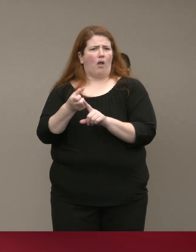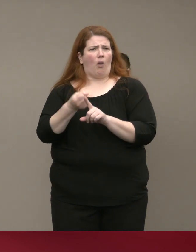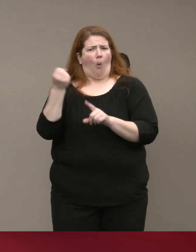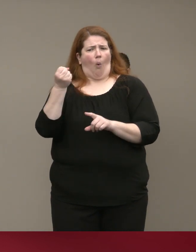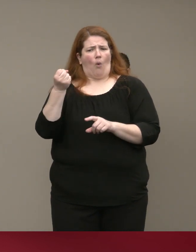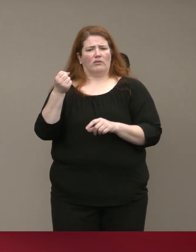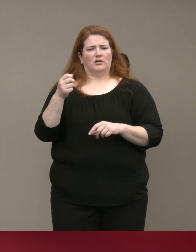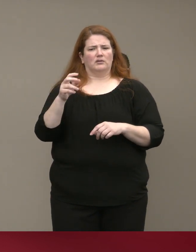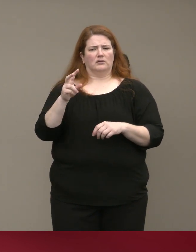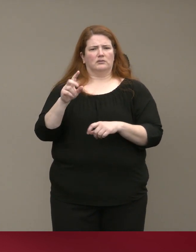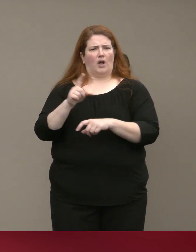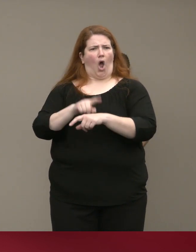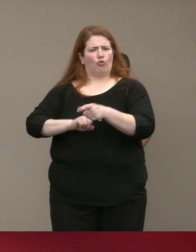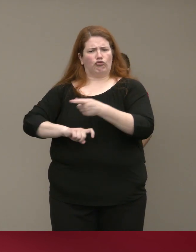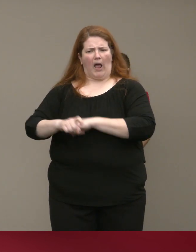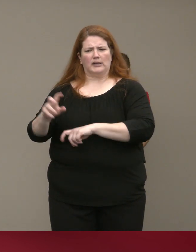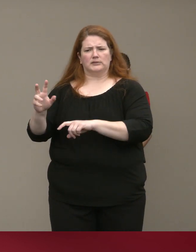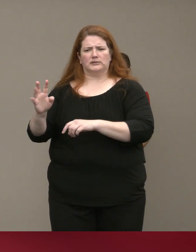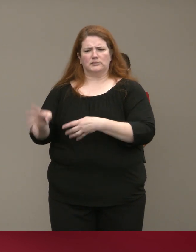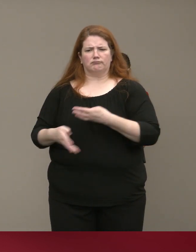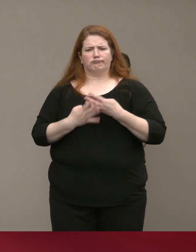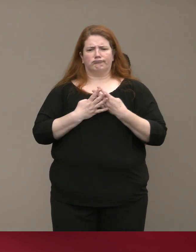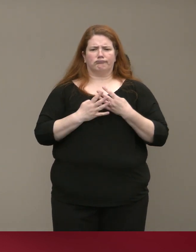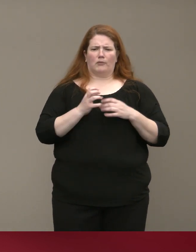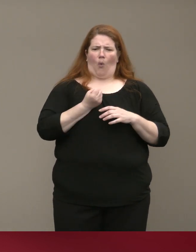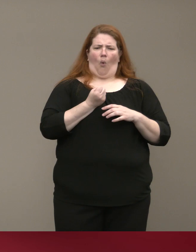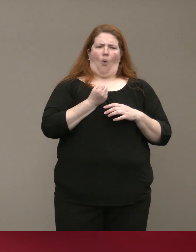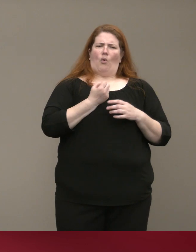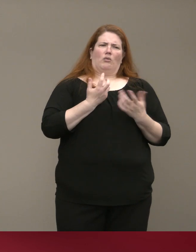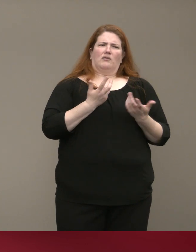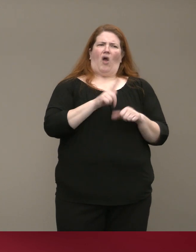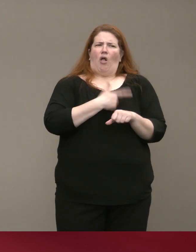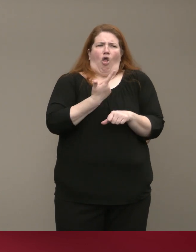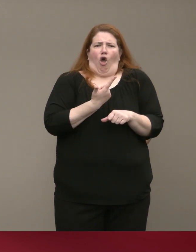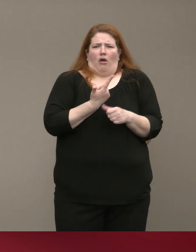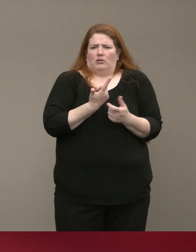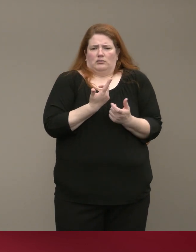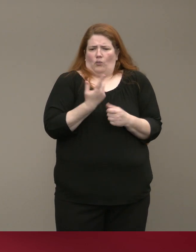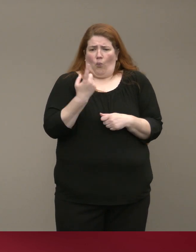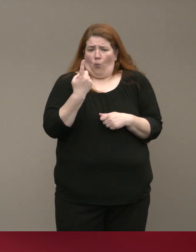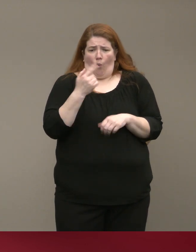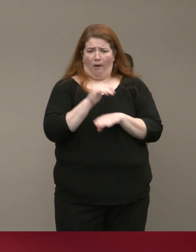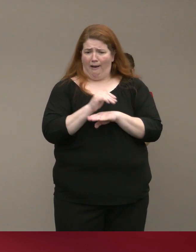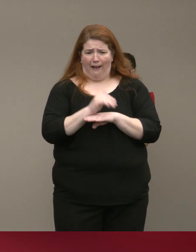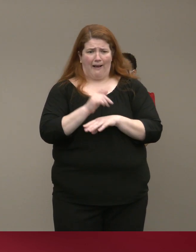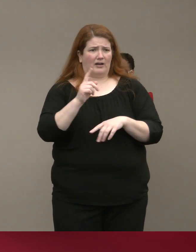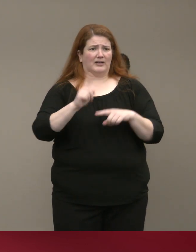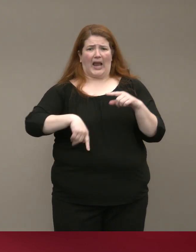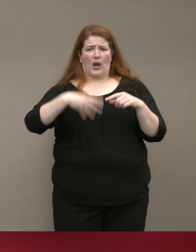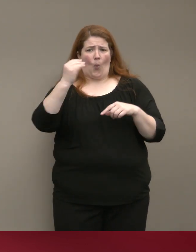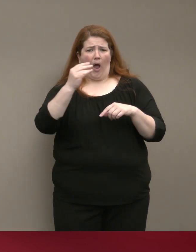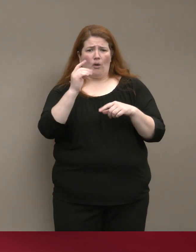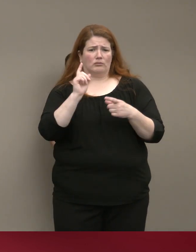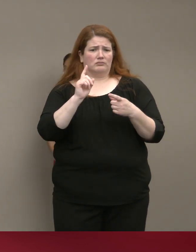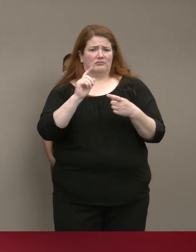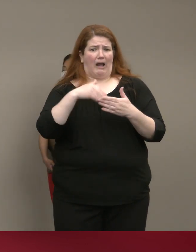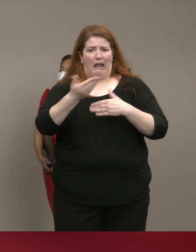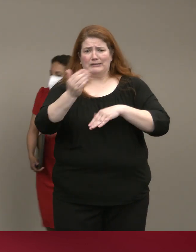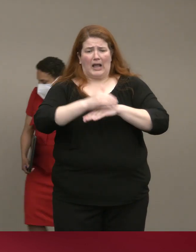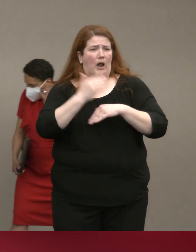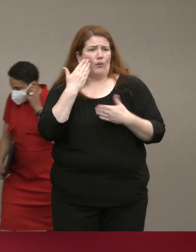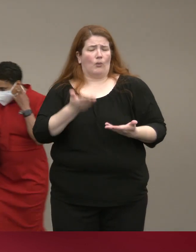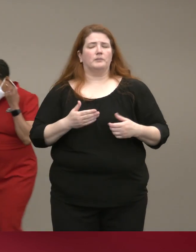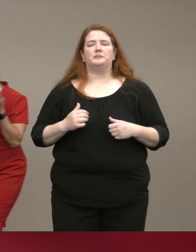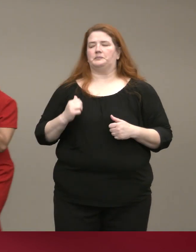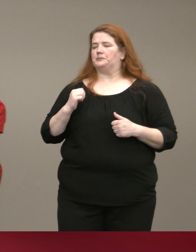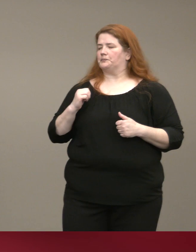where they can't go out and repeat it the next night, or what's the plan for holding these people? Well, under the laws, they have certain.